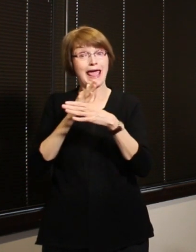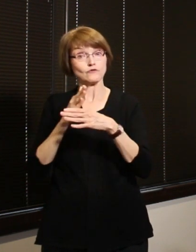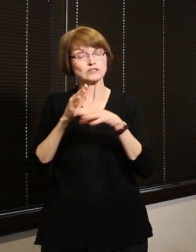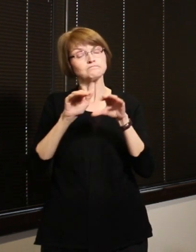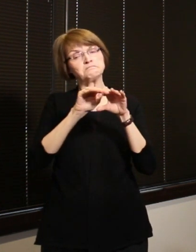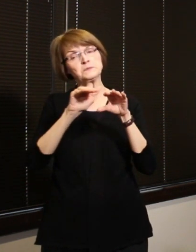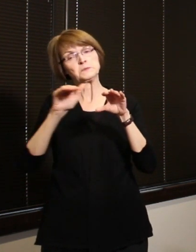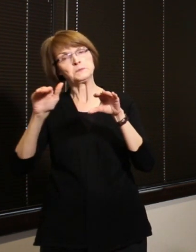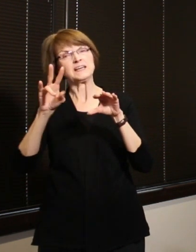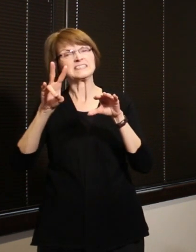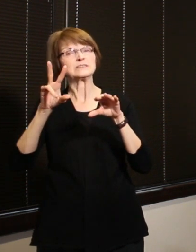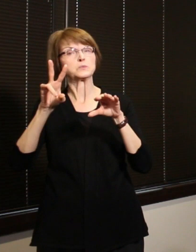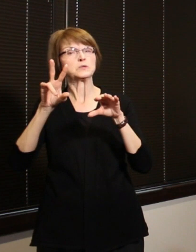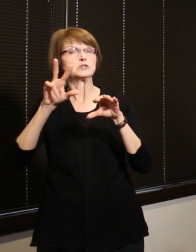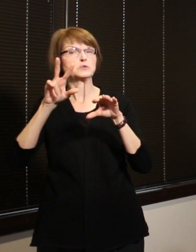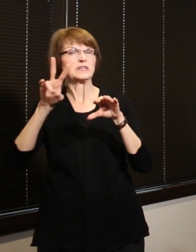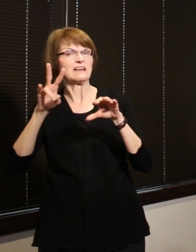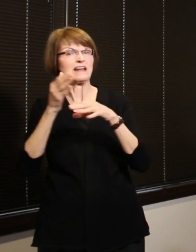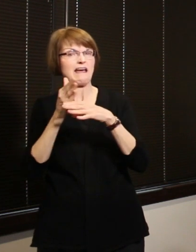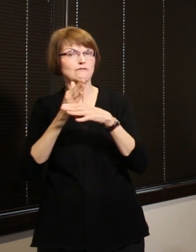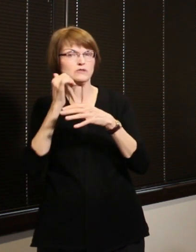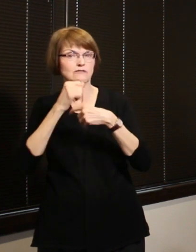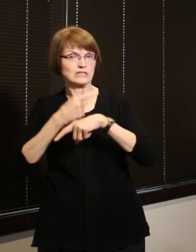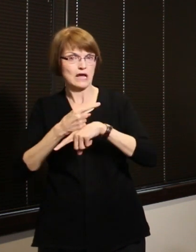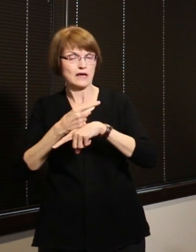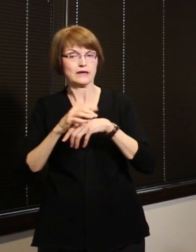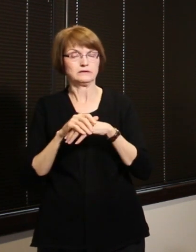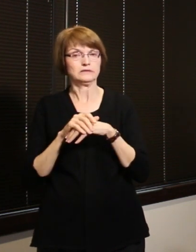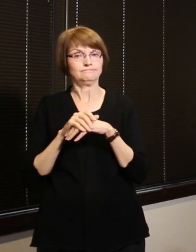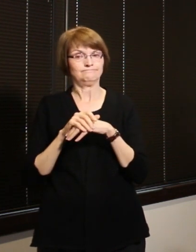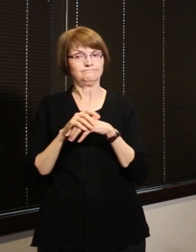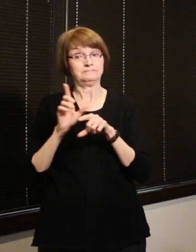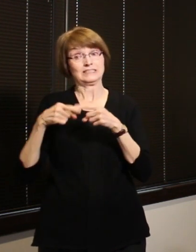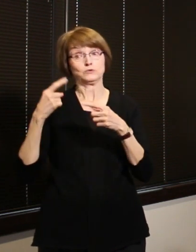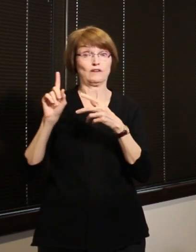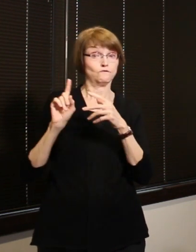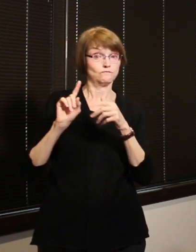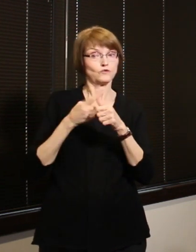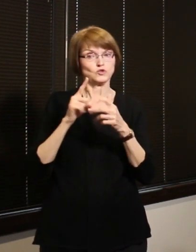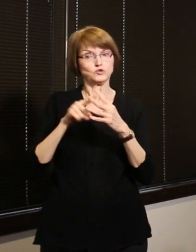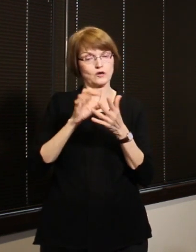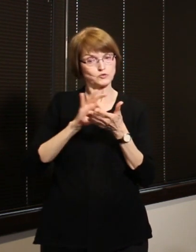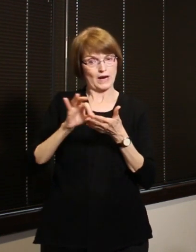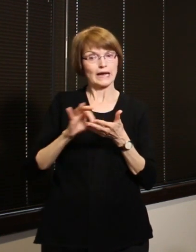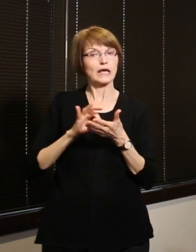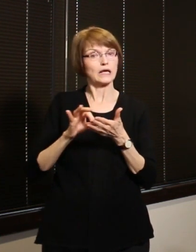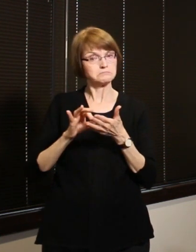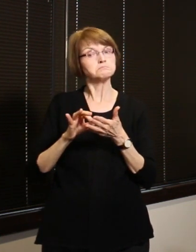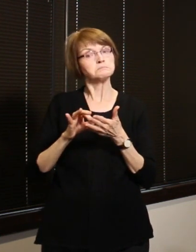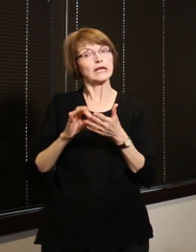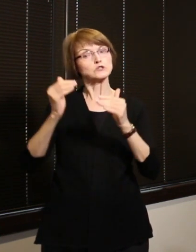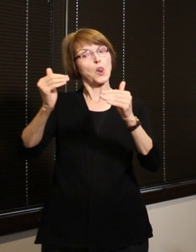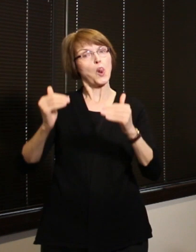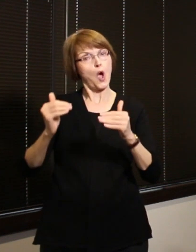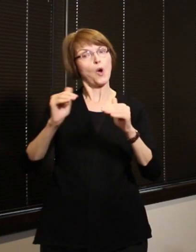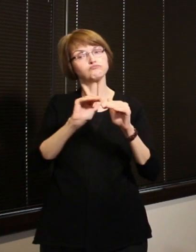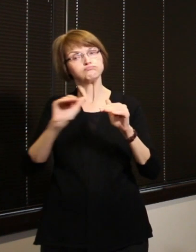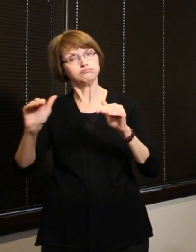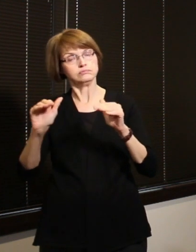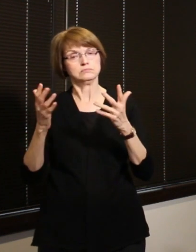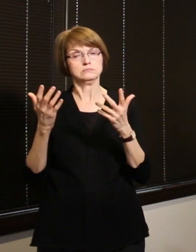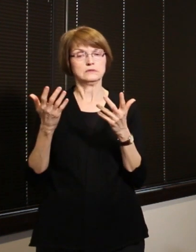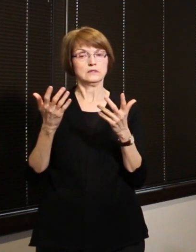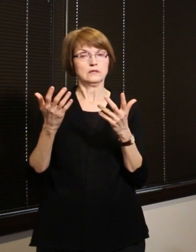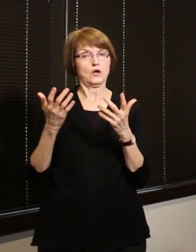27 and remains low as since we first started tracking this data. And so while we're always concerned about any uptick